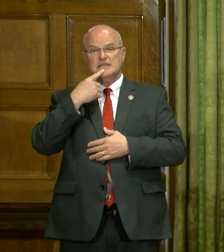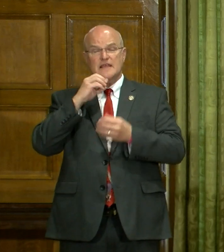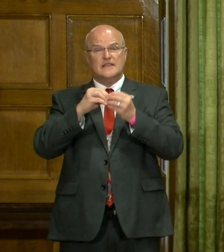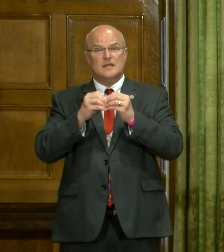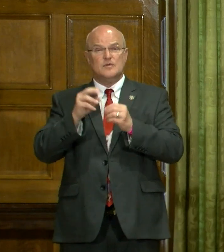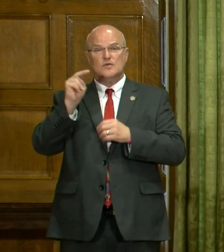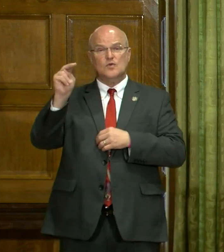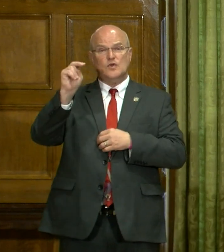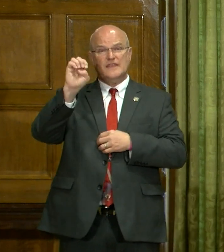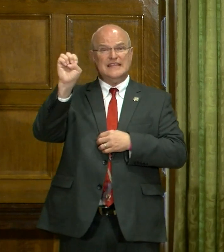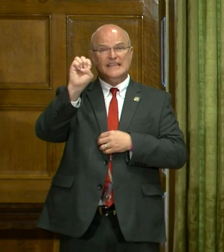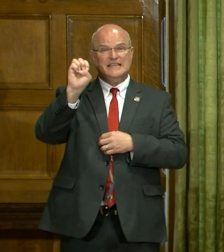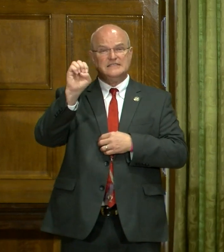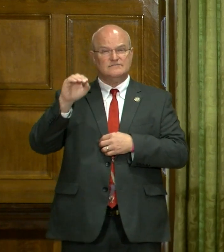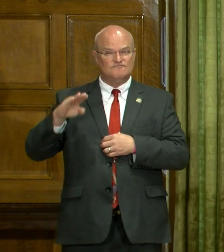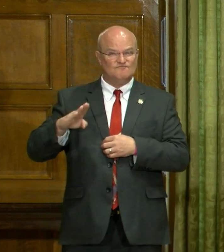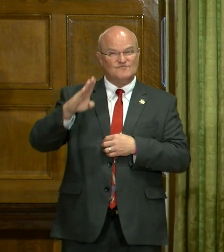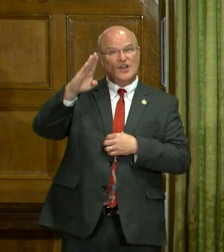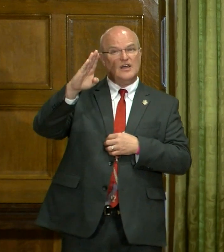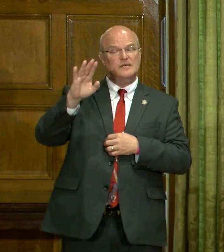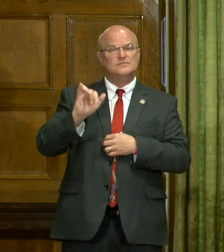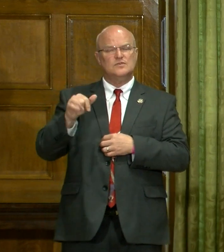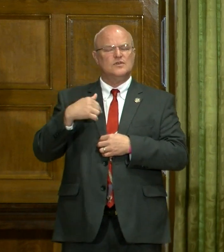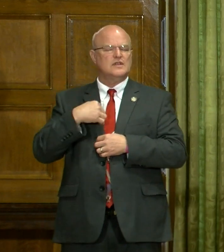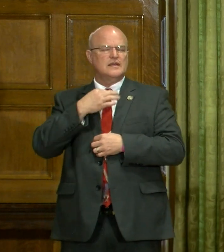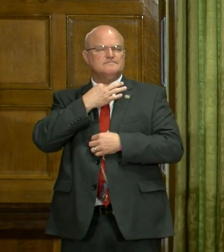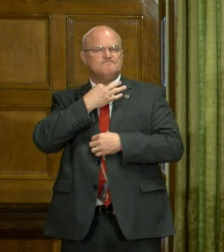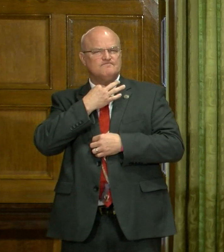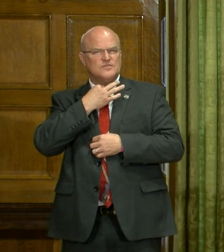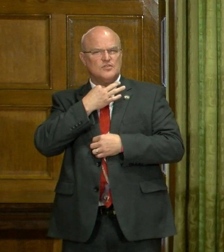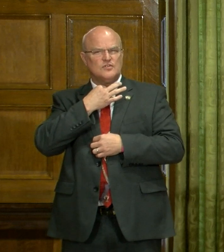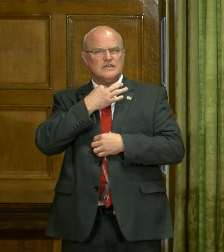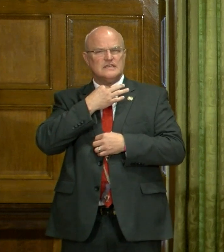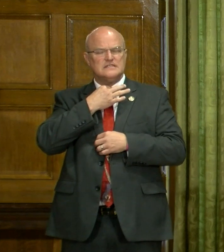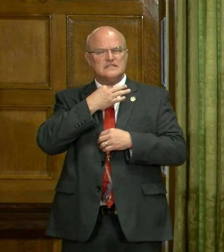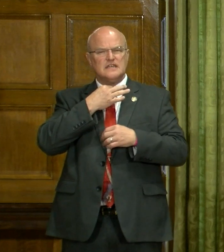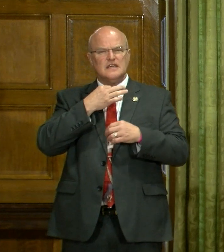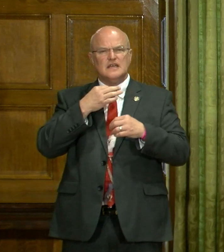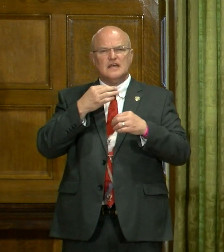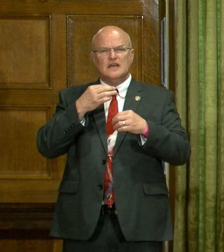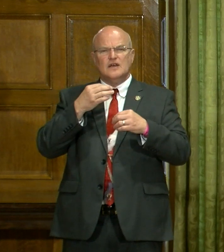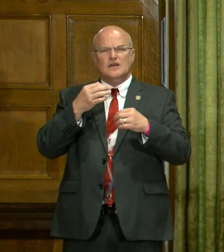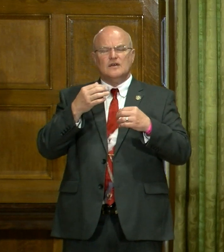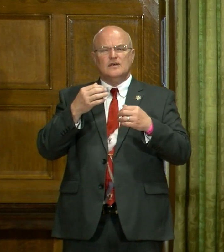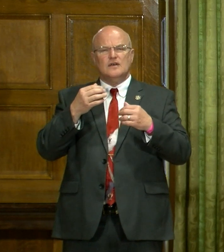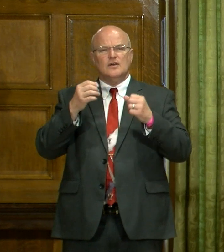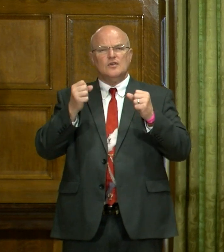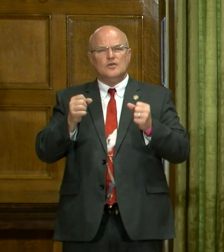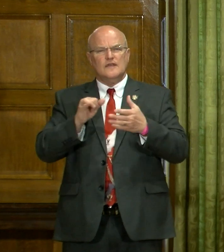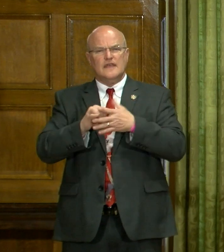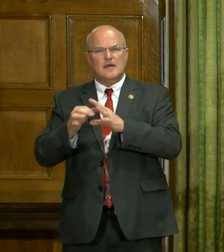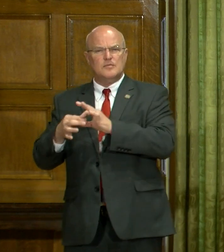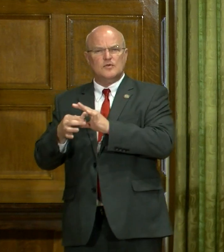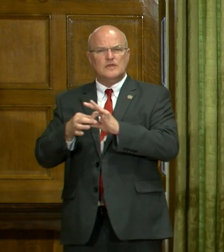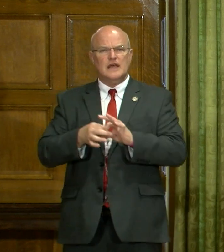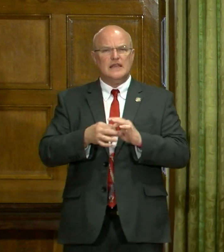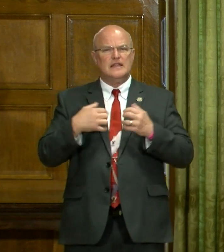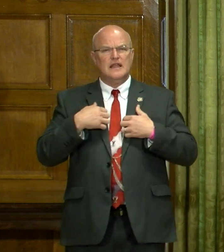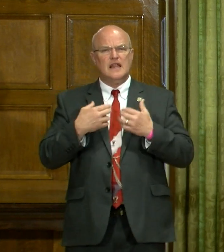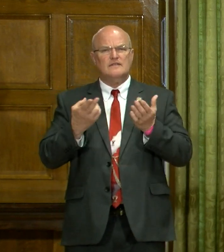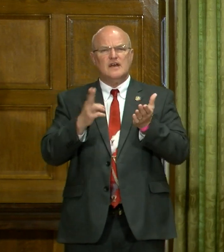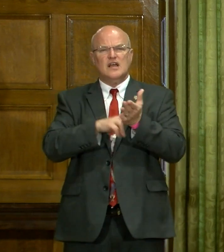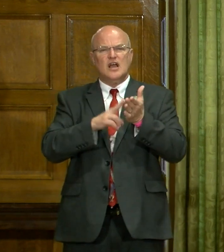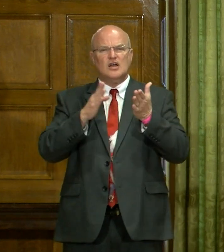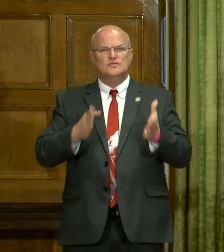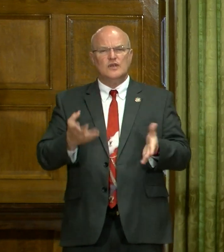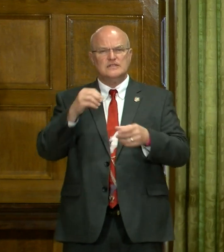cases in Northeast Arkansas have gone up. And I was just curious, you know, could that be related? We had a lot of contractors